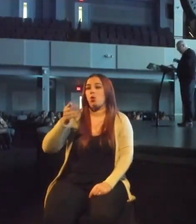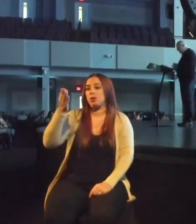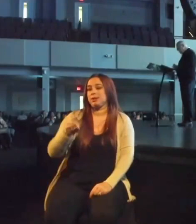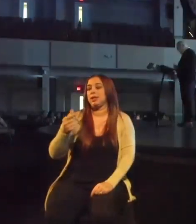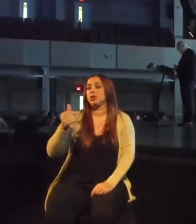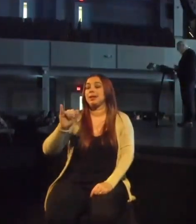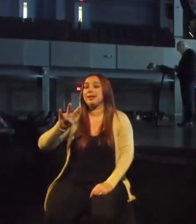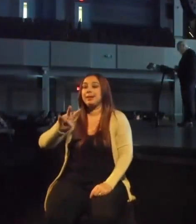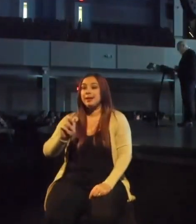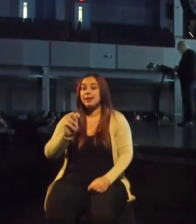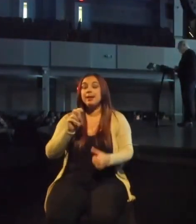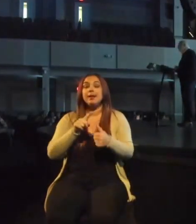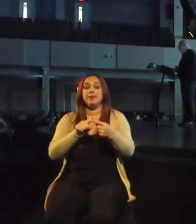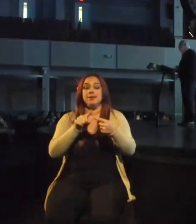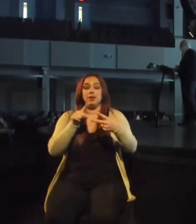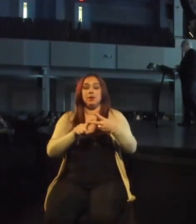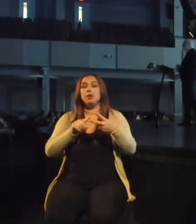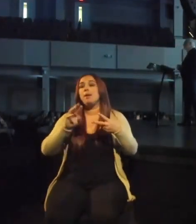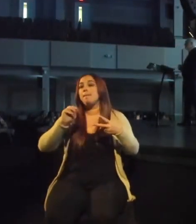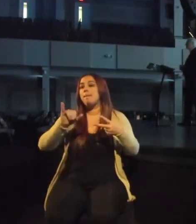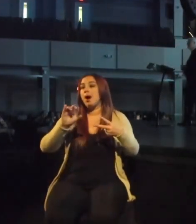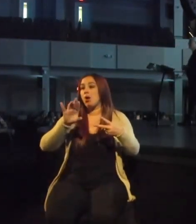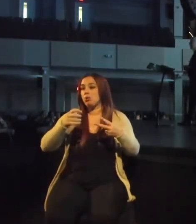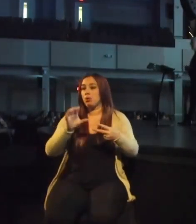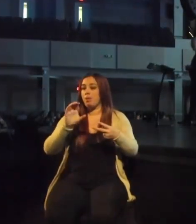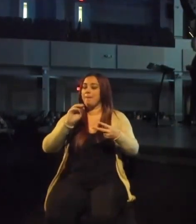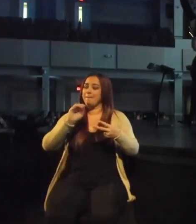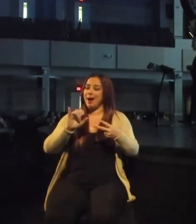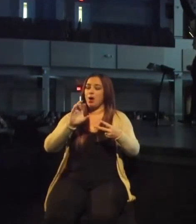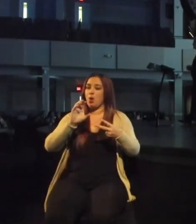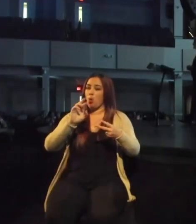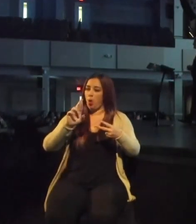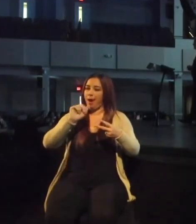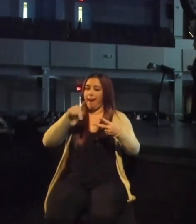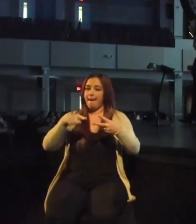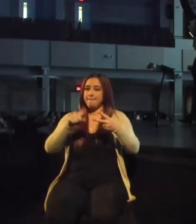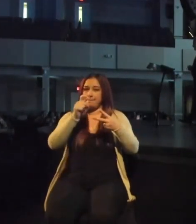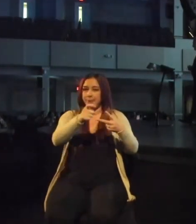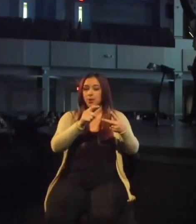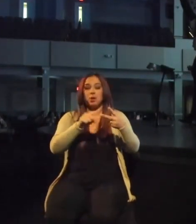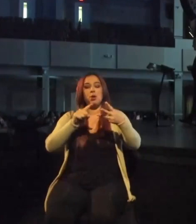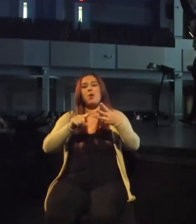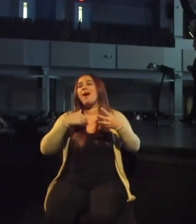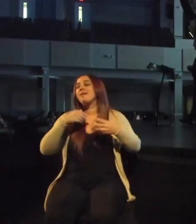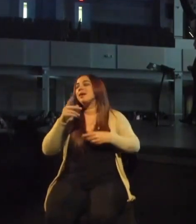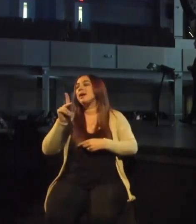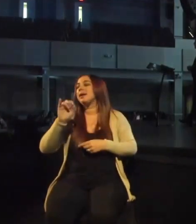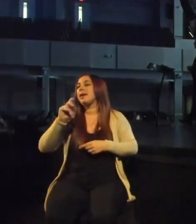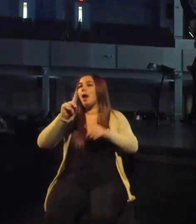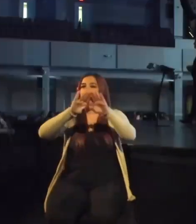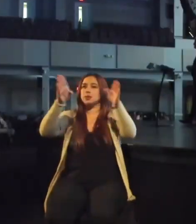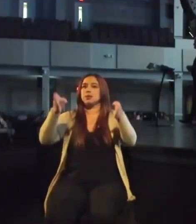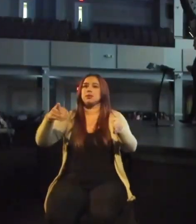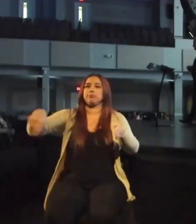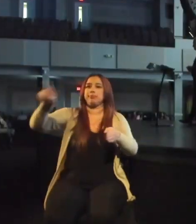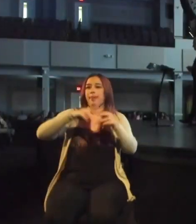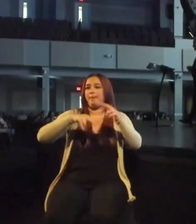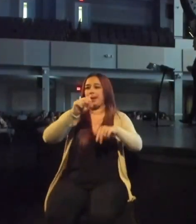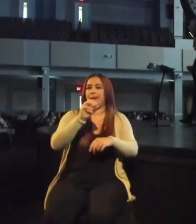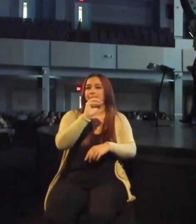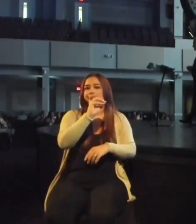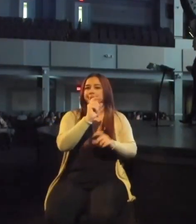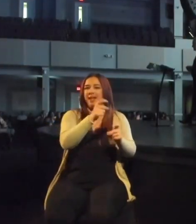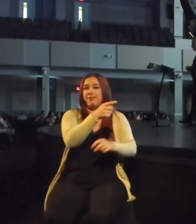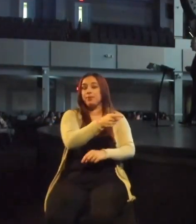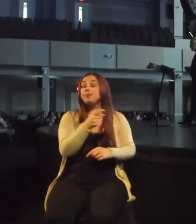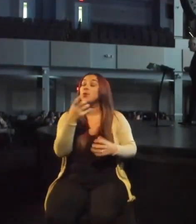church-redeemer.org/give, by using the MyCOR app, or one of the giving kiosks around the building. To get connected